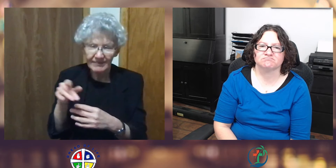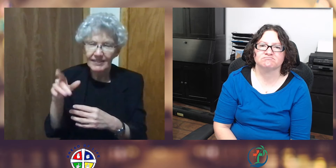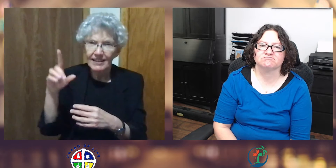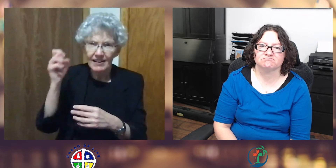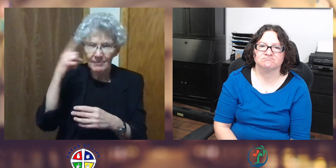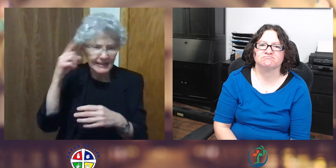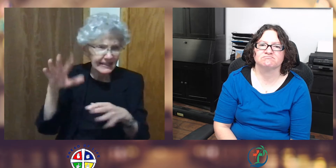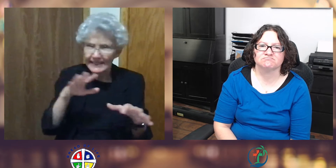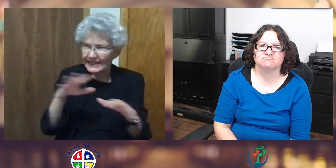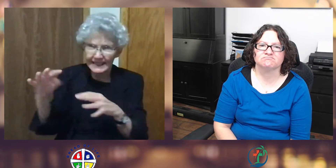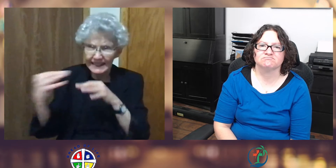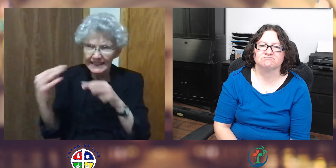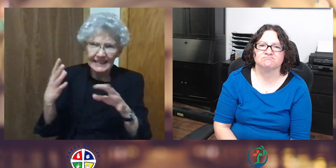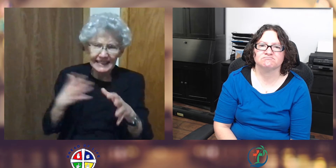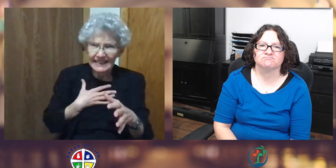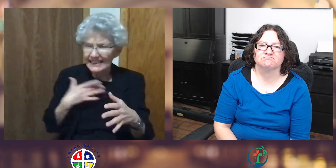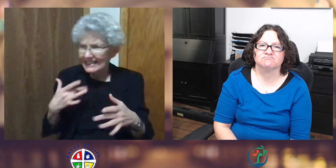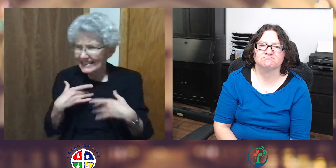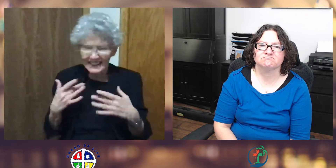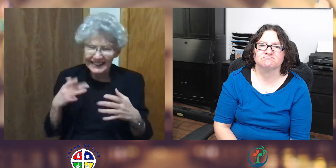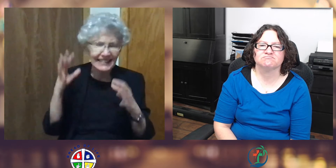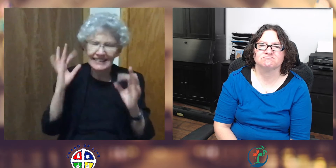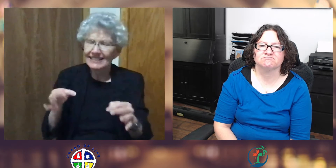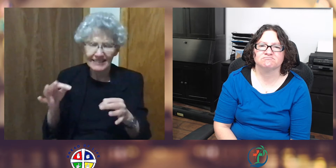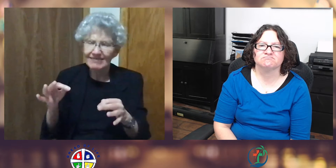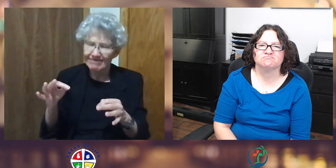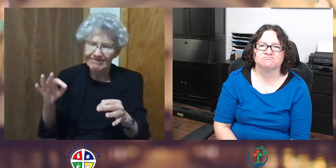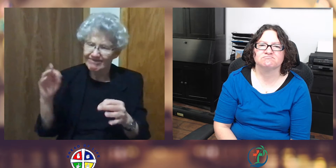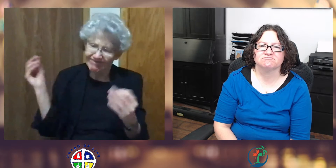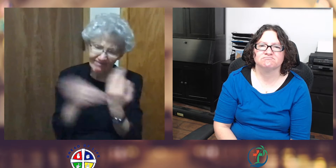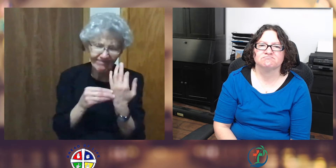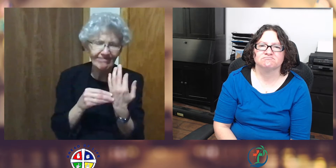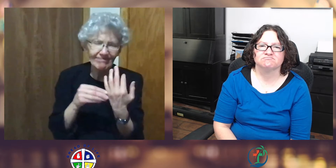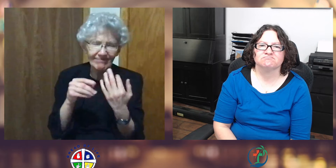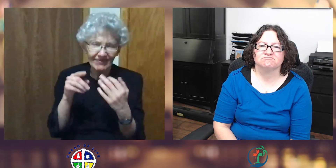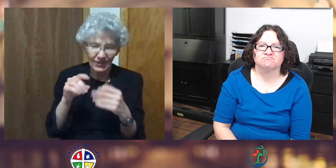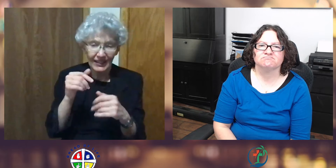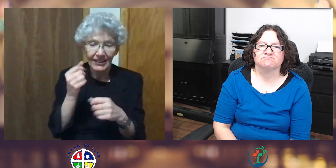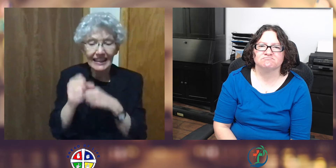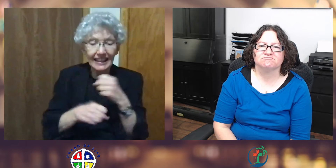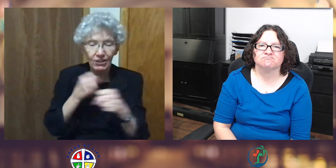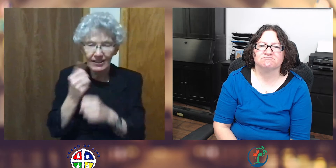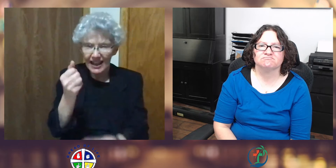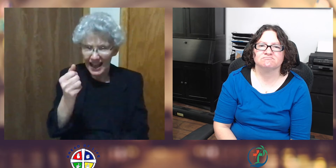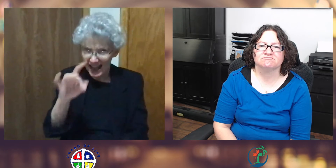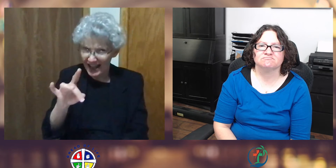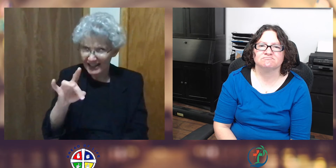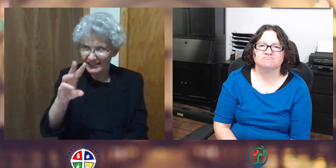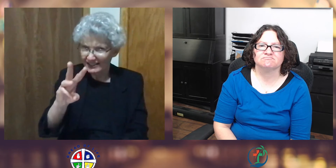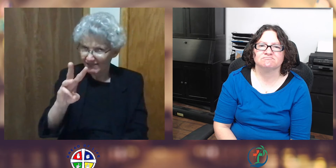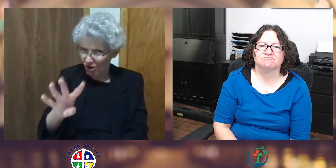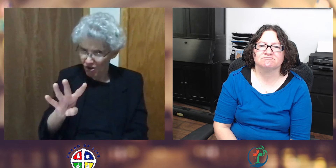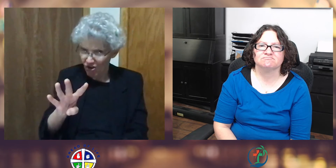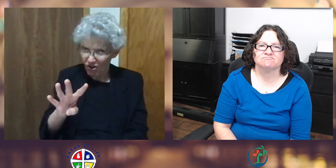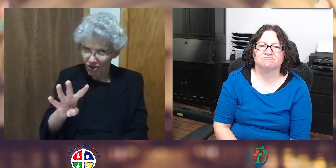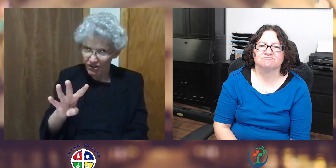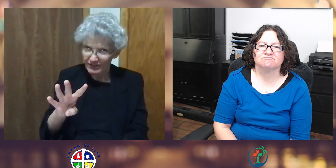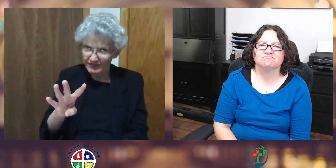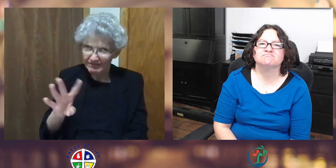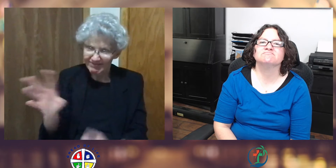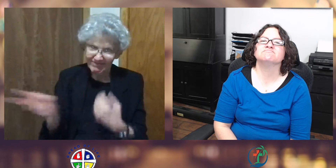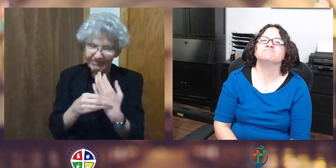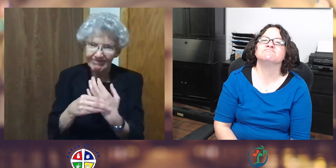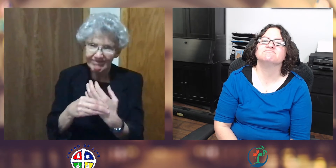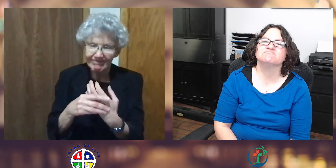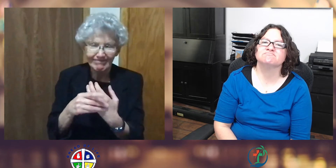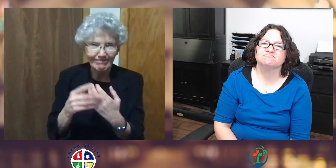hard. I didn't think about how this would really work. I think everyone's struggling